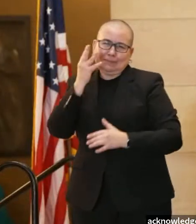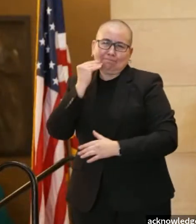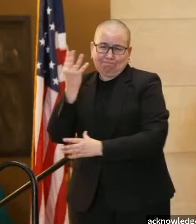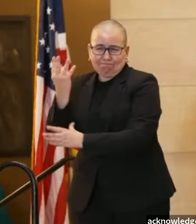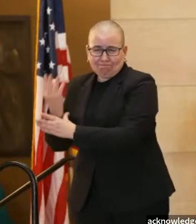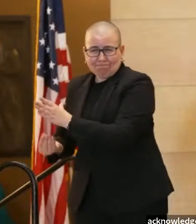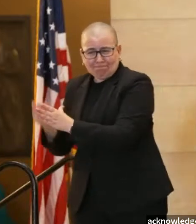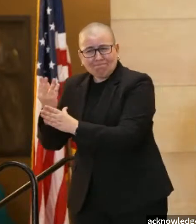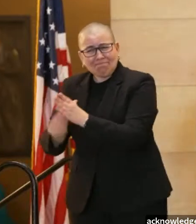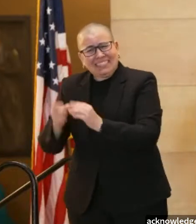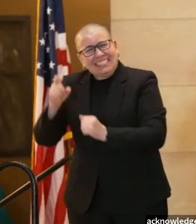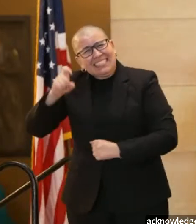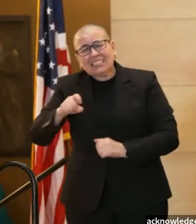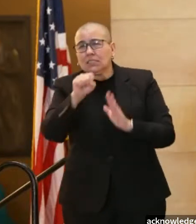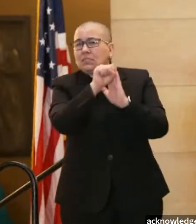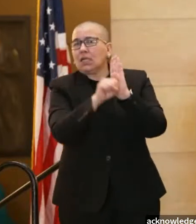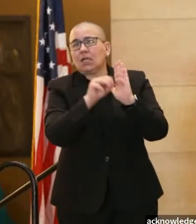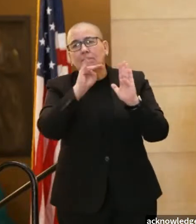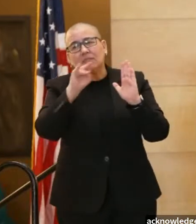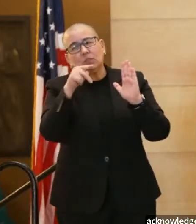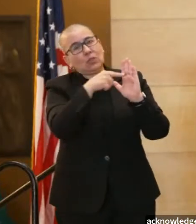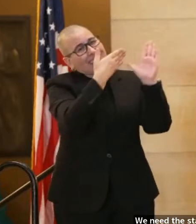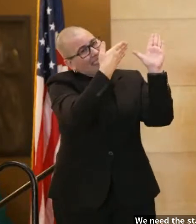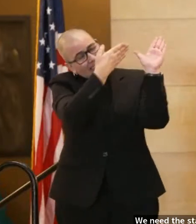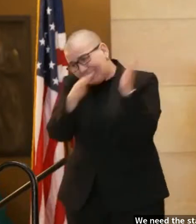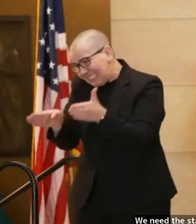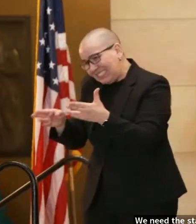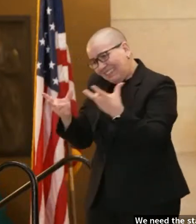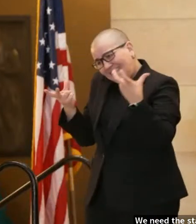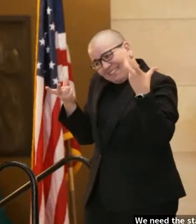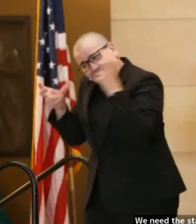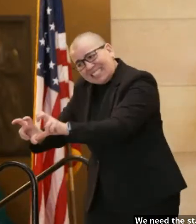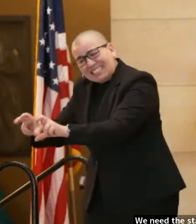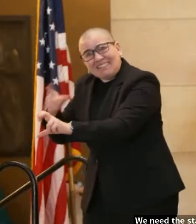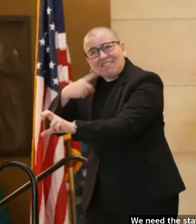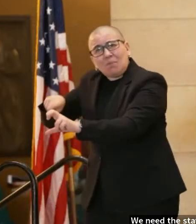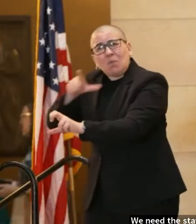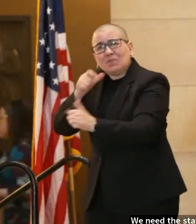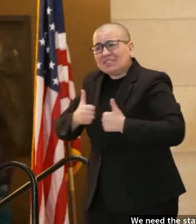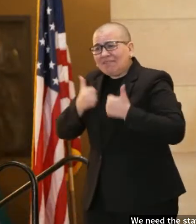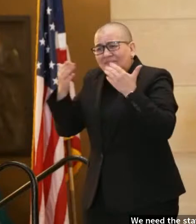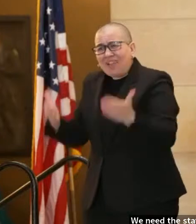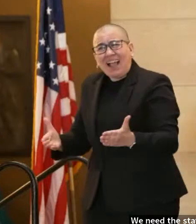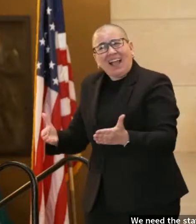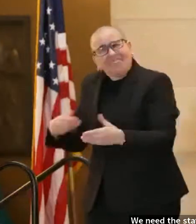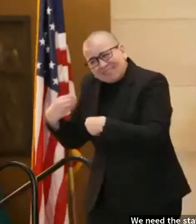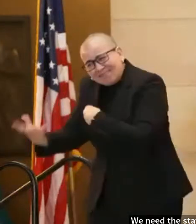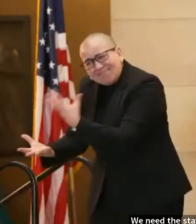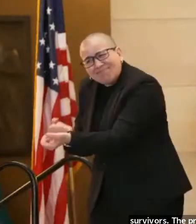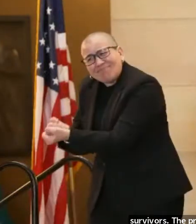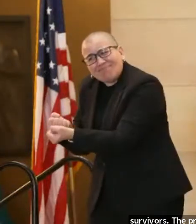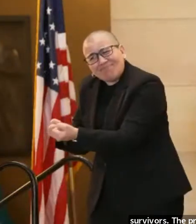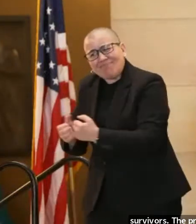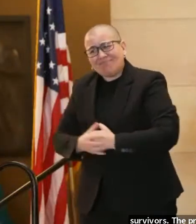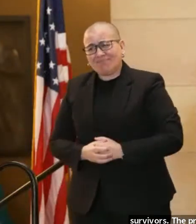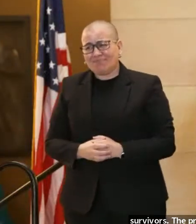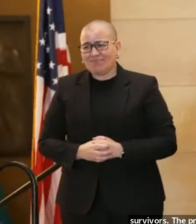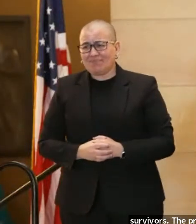of Minnesota to step up and invest in survivors, the programs that serve them, so that we can live in a violence-free